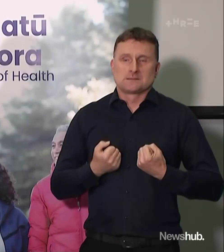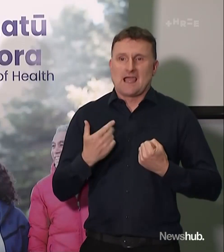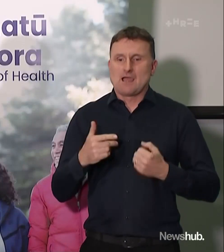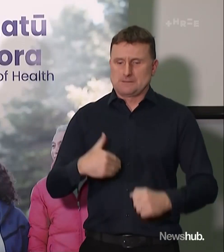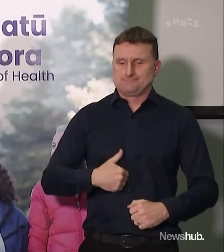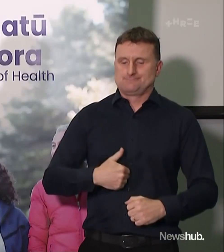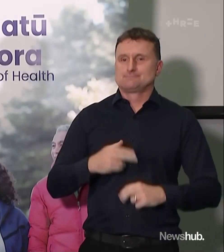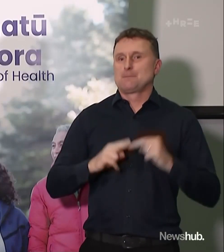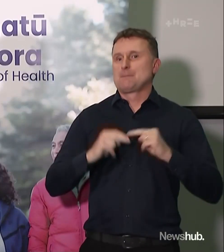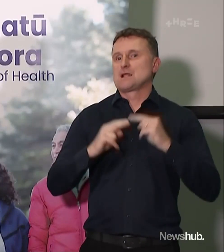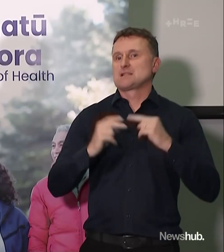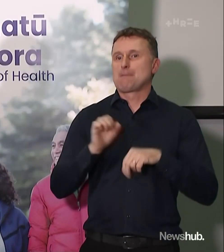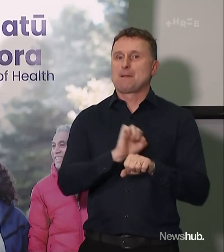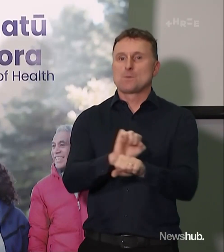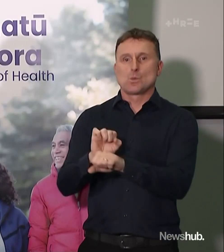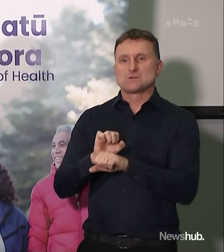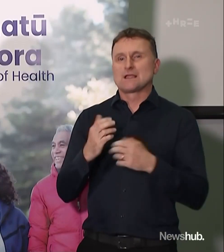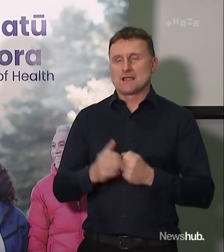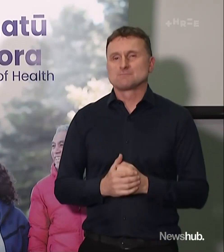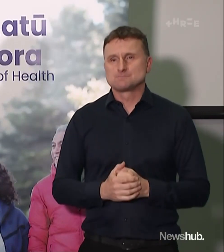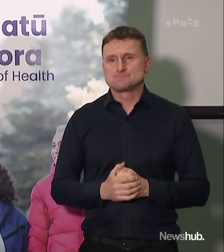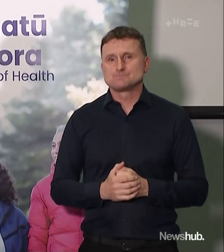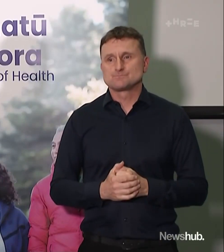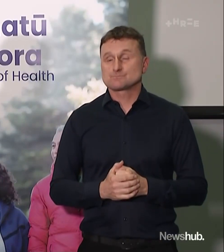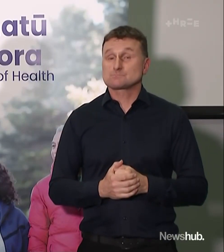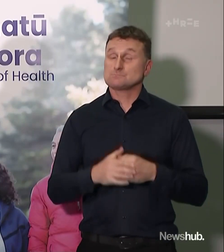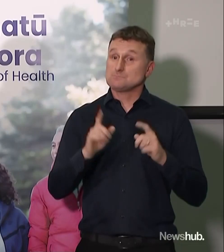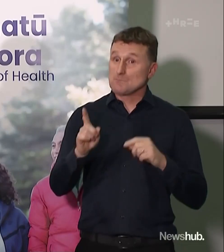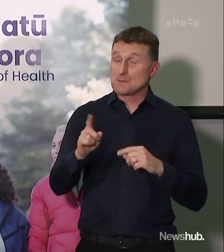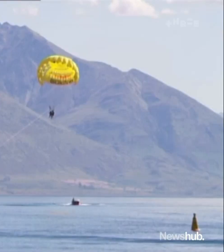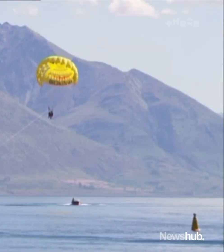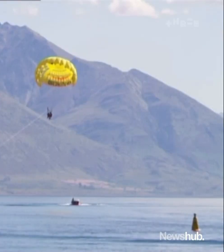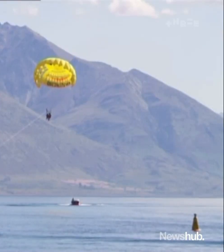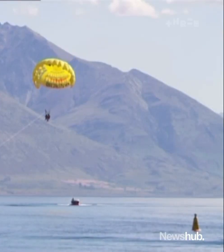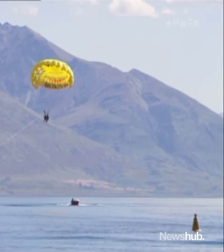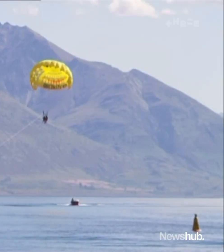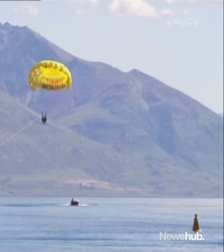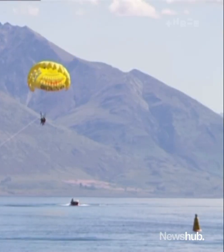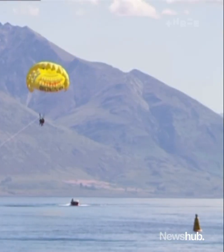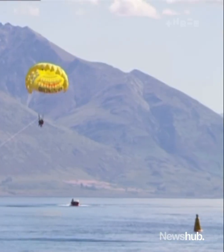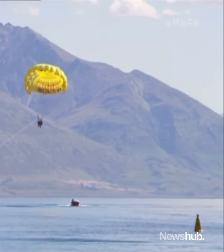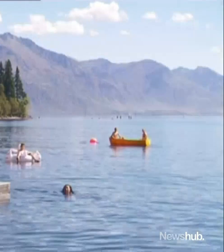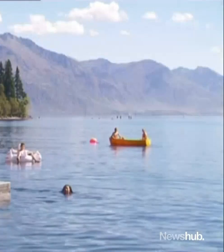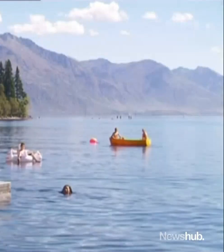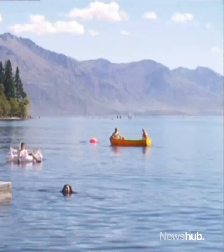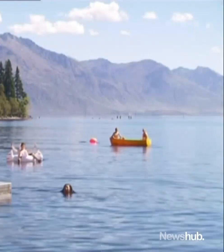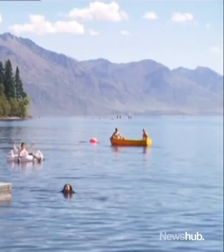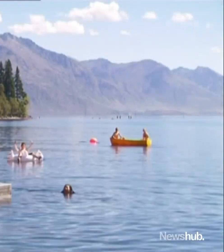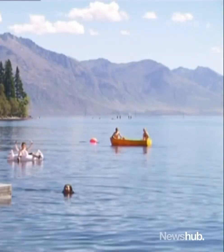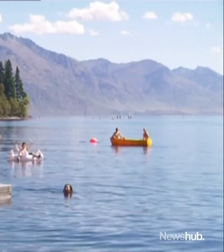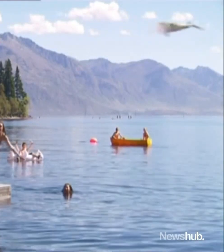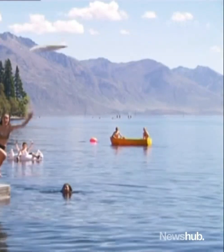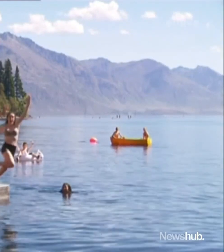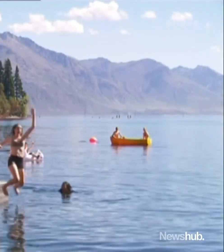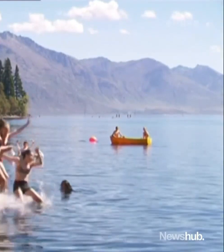much as we all wish it were the case, we're not out of the COVID woods yet. A Christmas checklist is being prepared for actions we